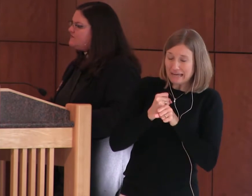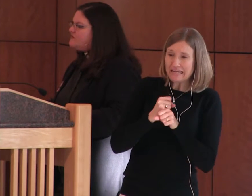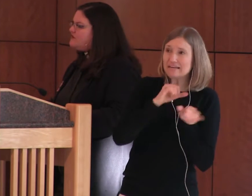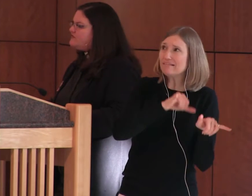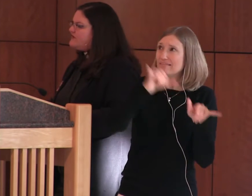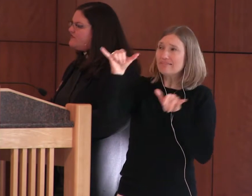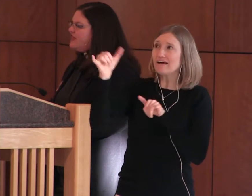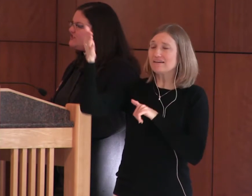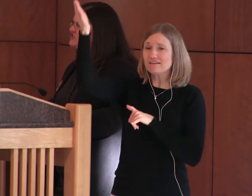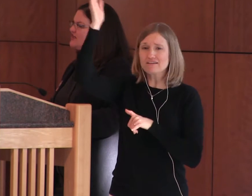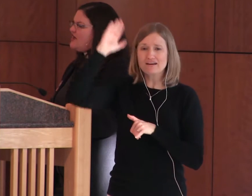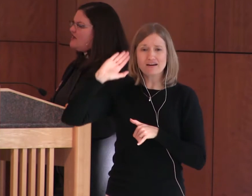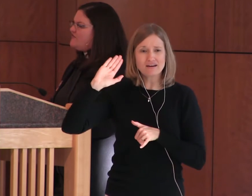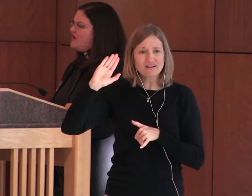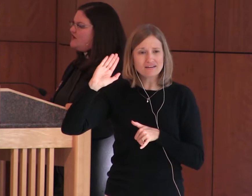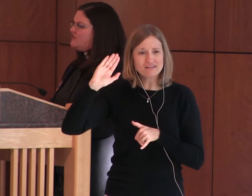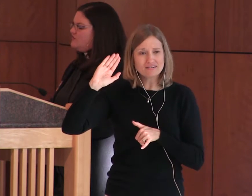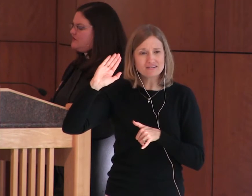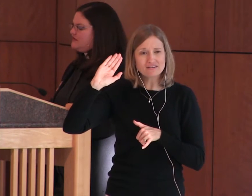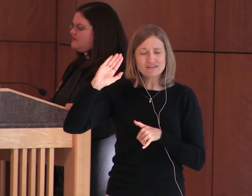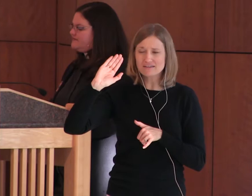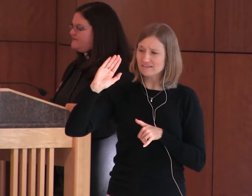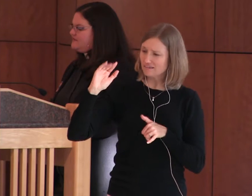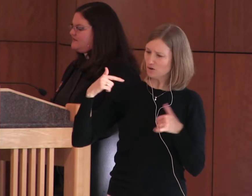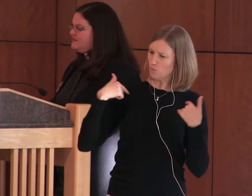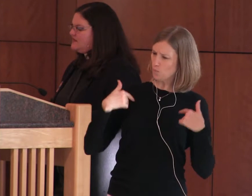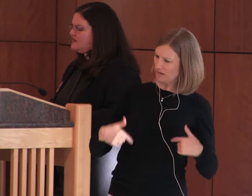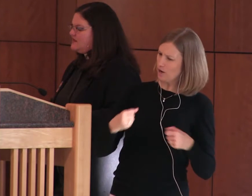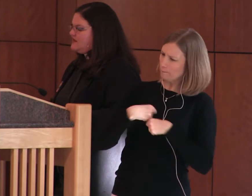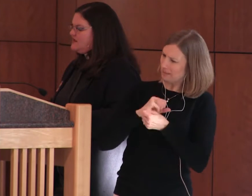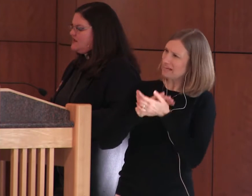a beautiful reflection of our Lord.